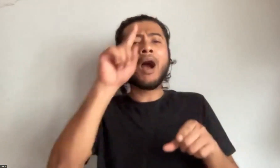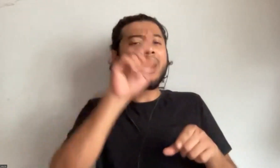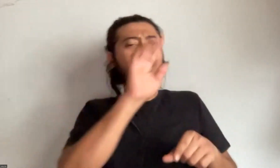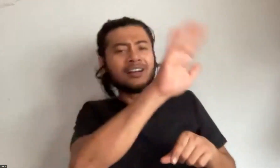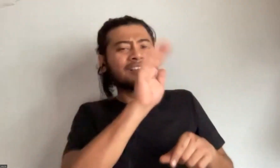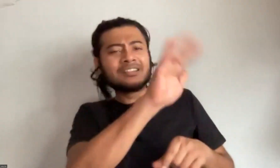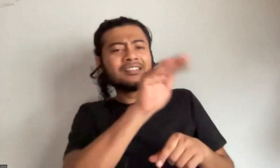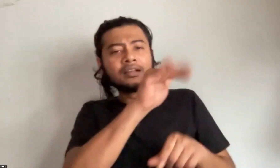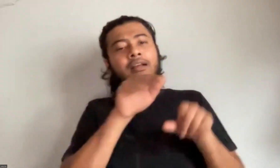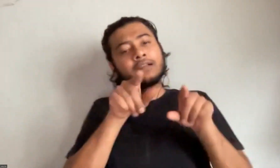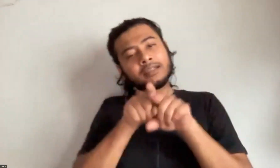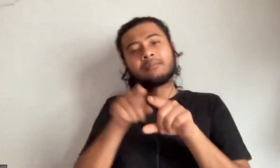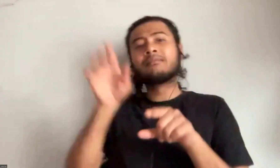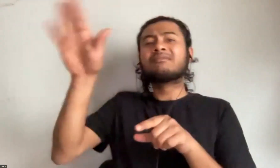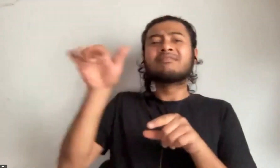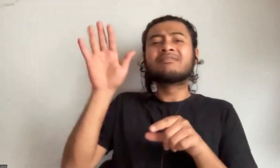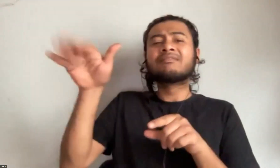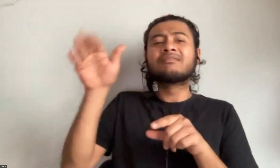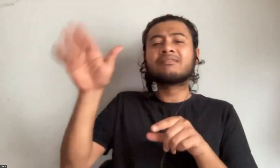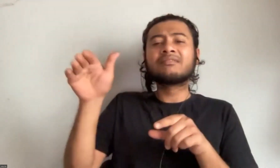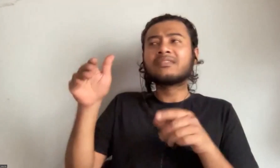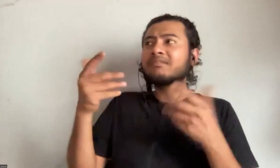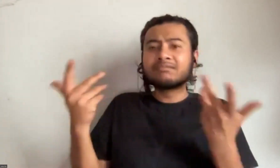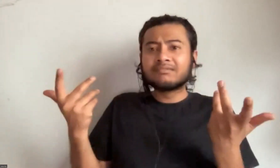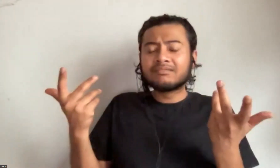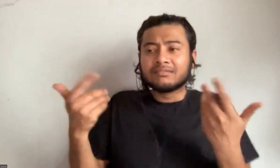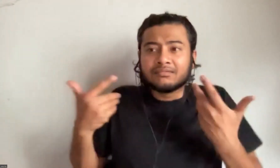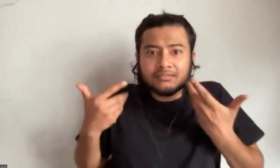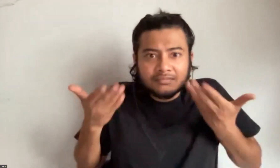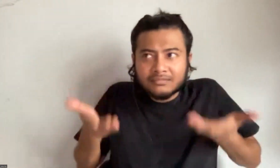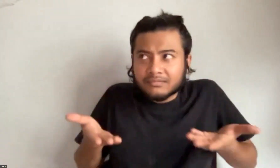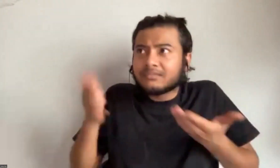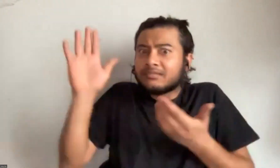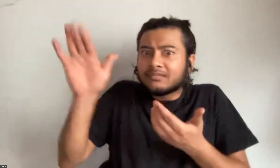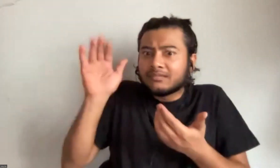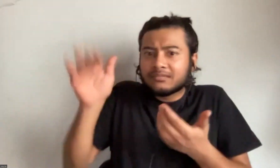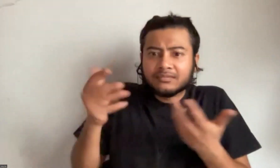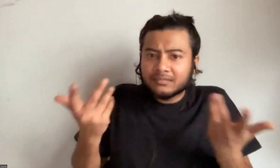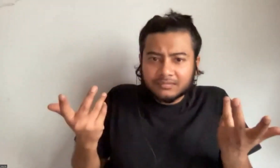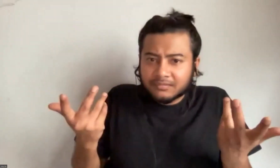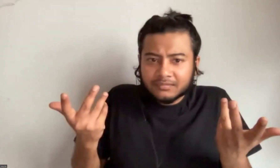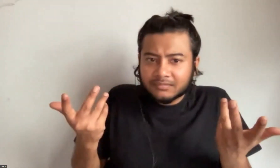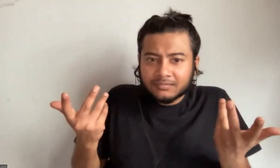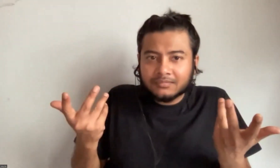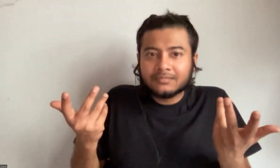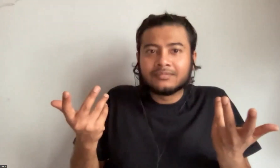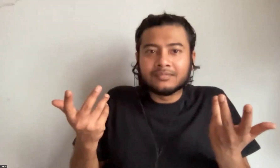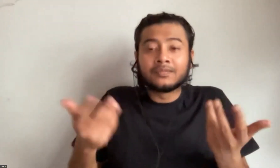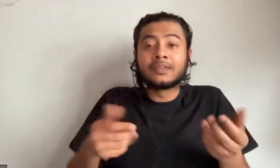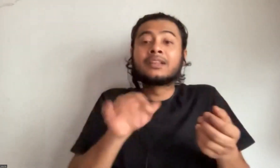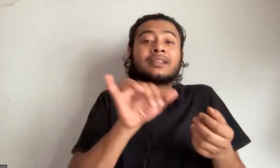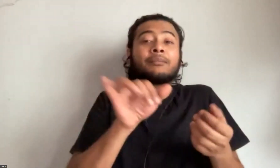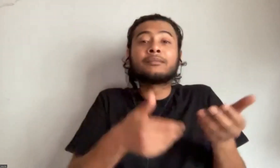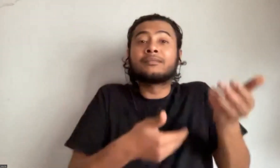sitting here and I'm trying to call out your name. So, like how a child, when the child is hungry, what does the child do? The